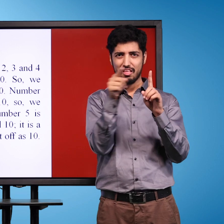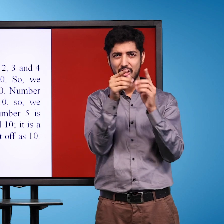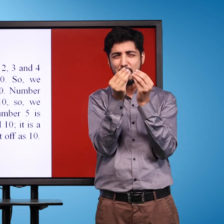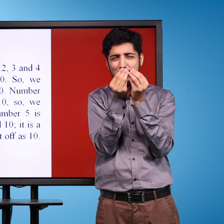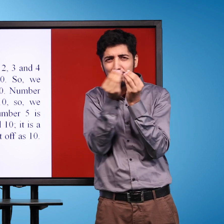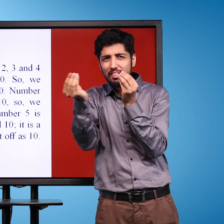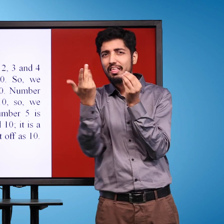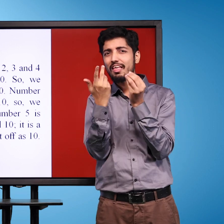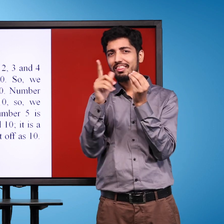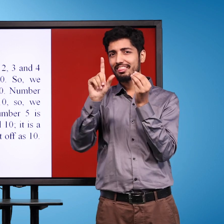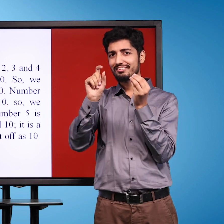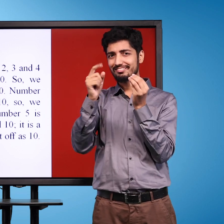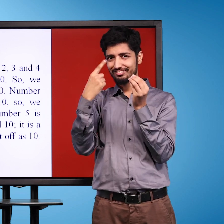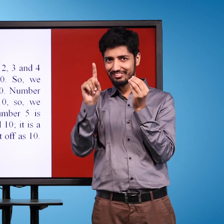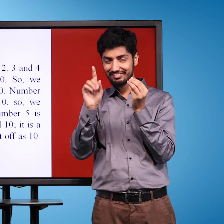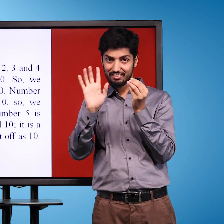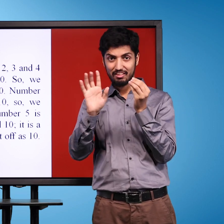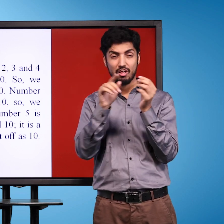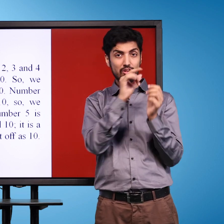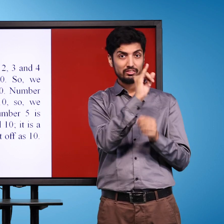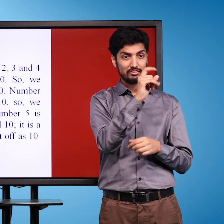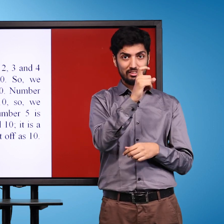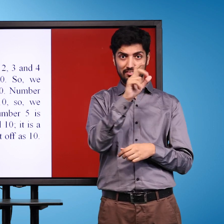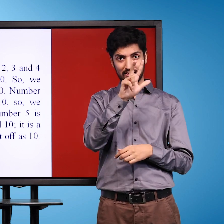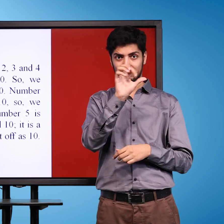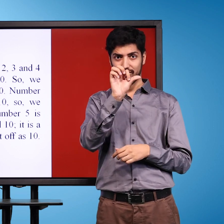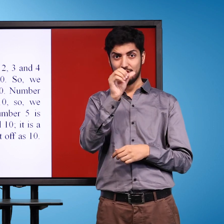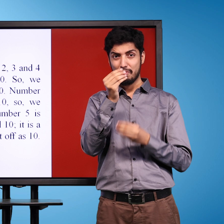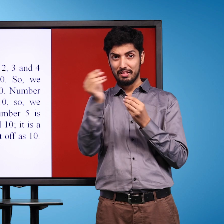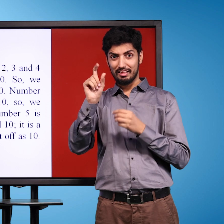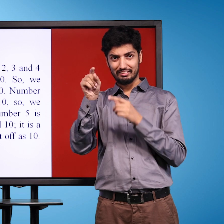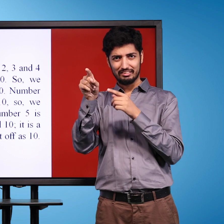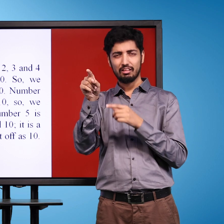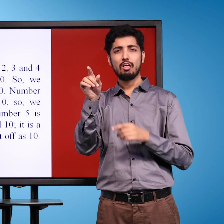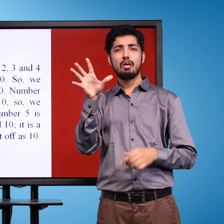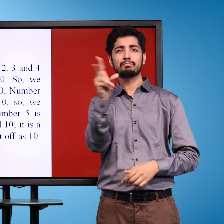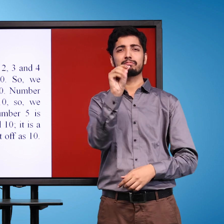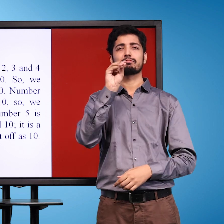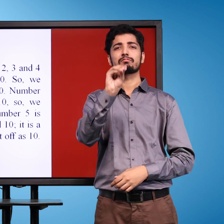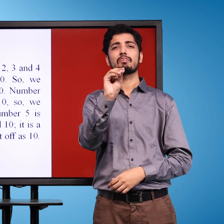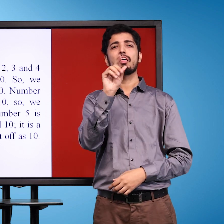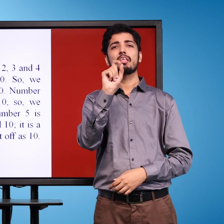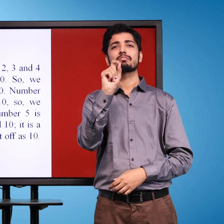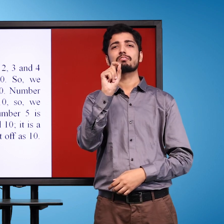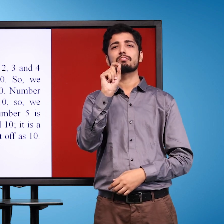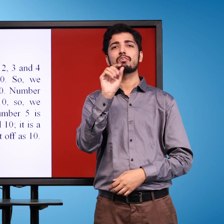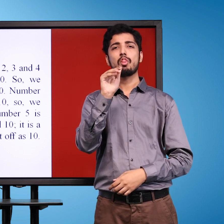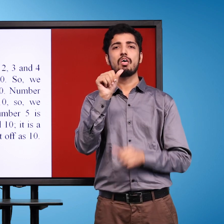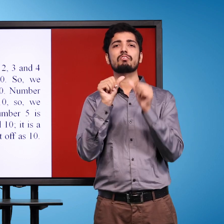10. Number 5 is equidistant from both 0 and 10. It is a common